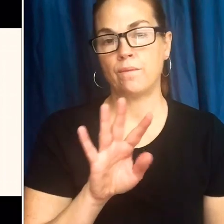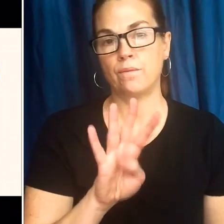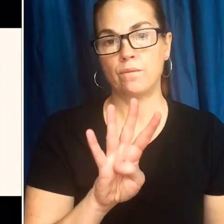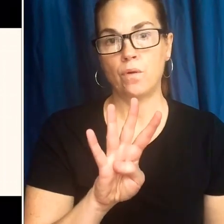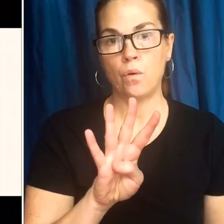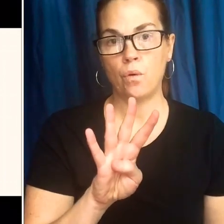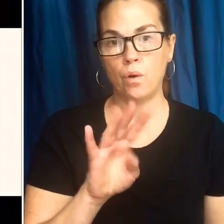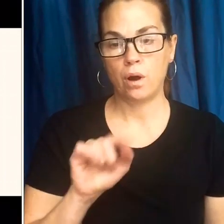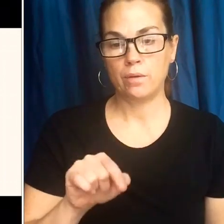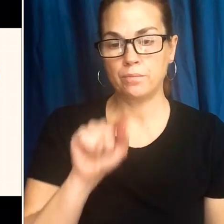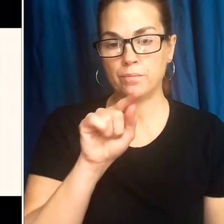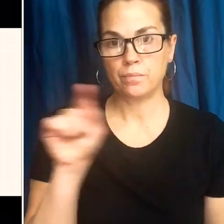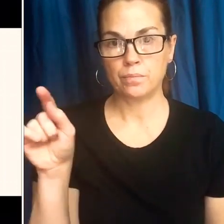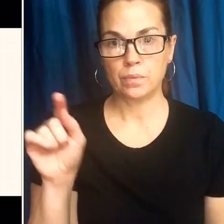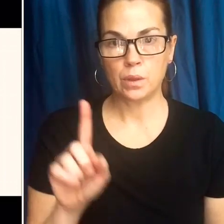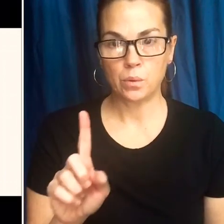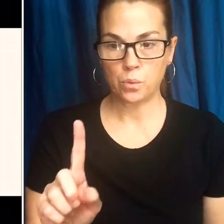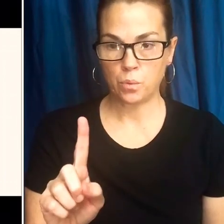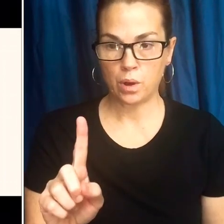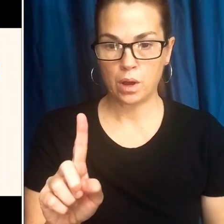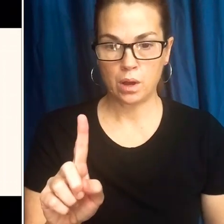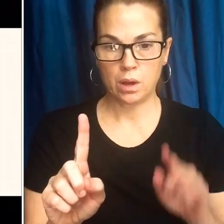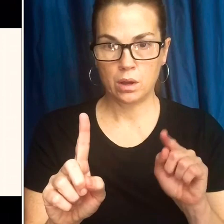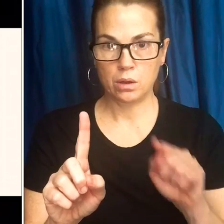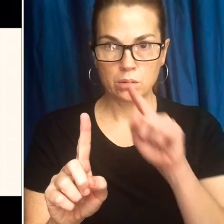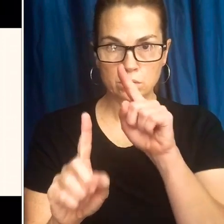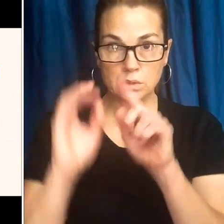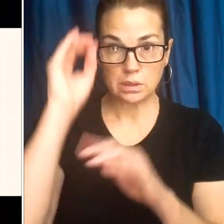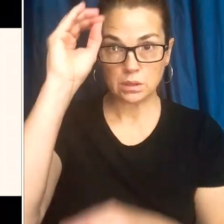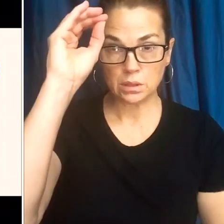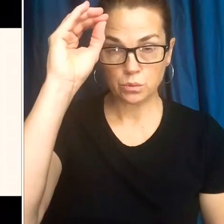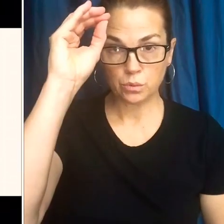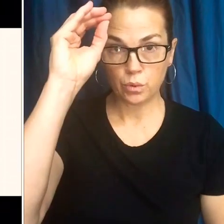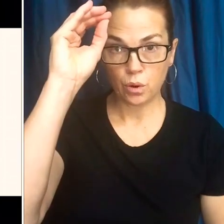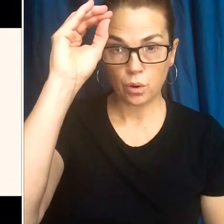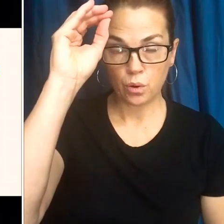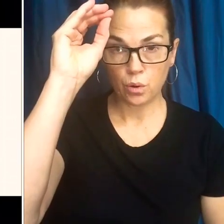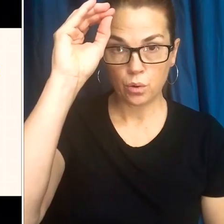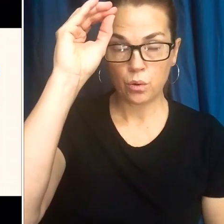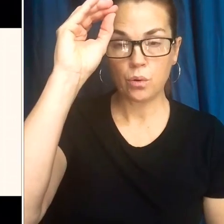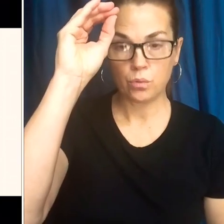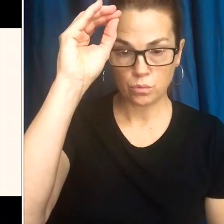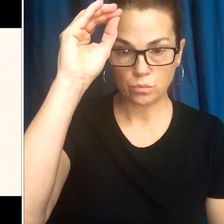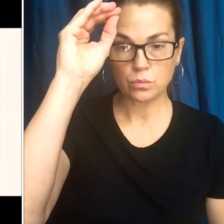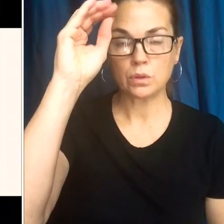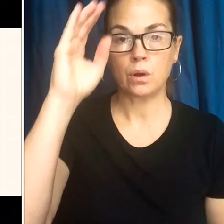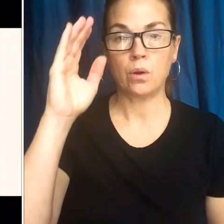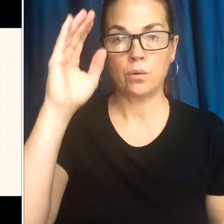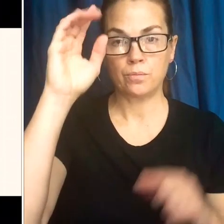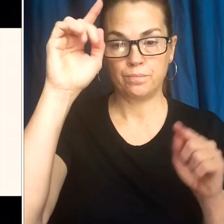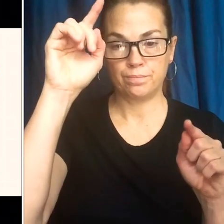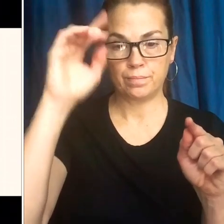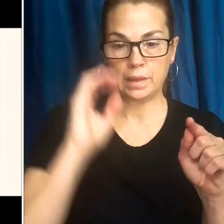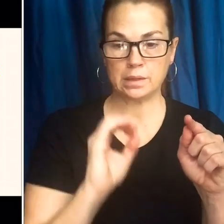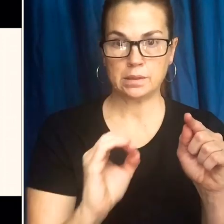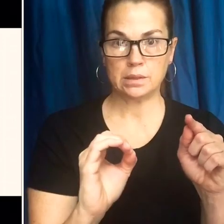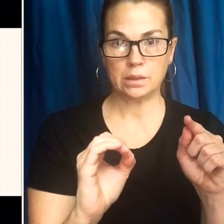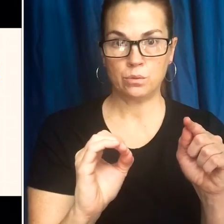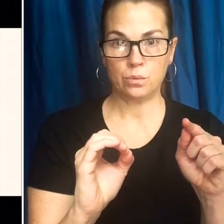push it to the top. Add a 0, and bring that 0 down. When I bring that 0 down, I